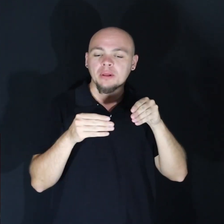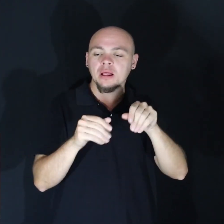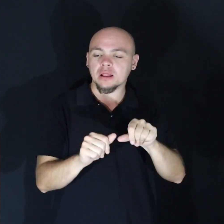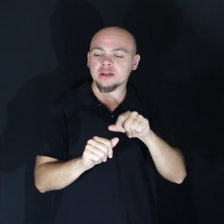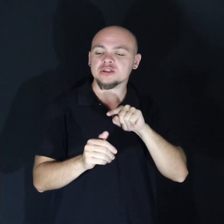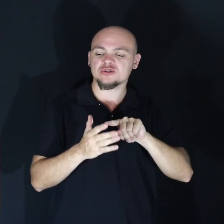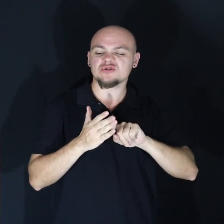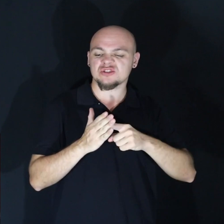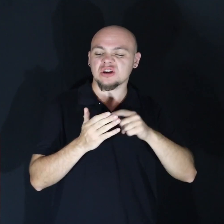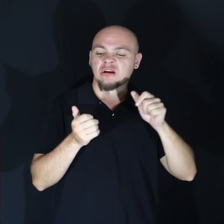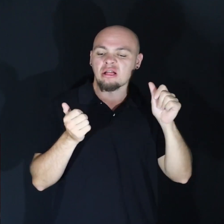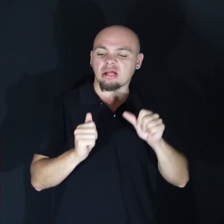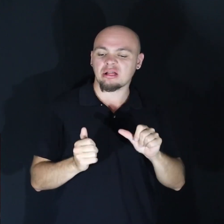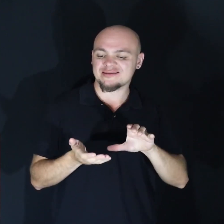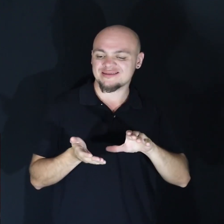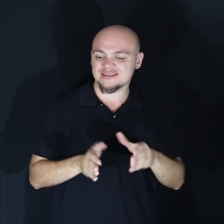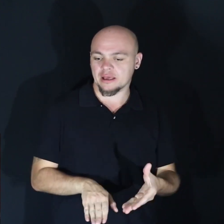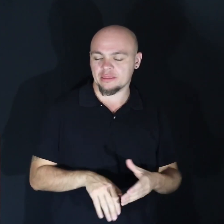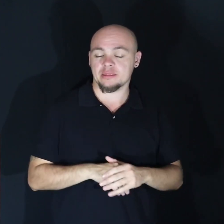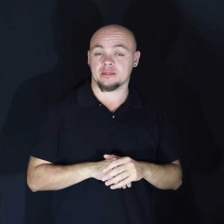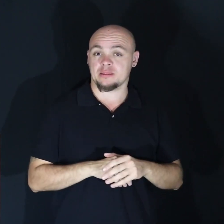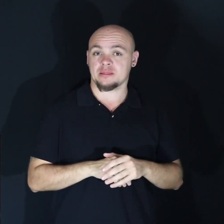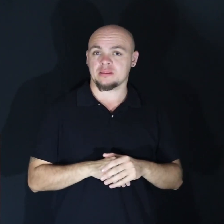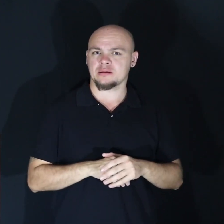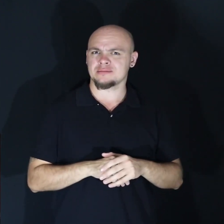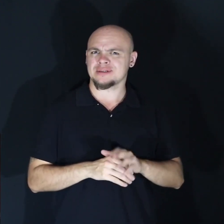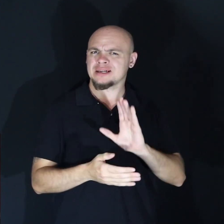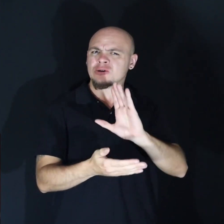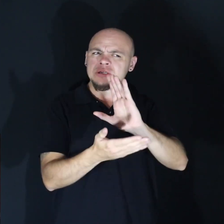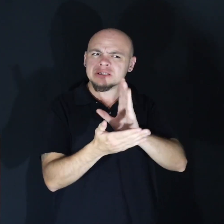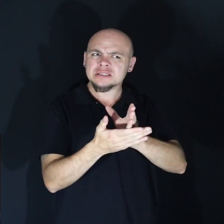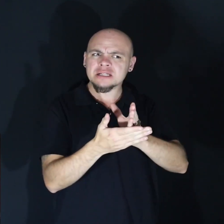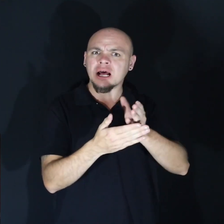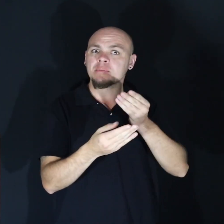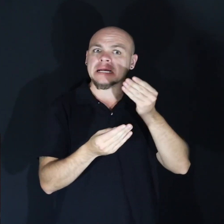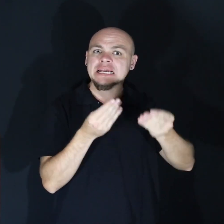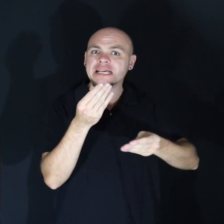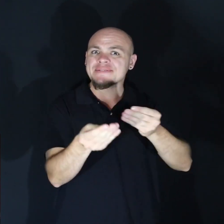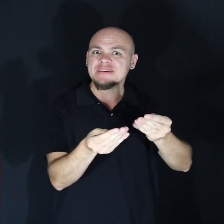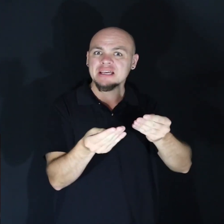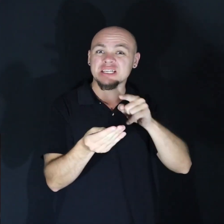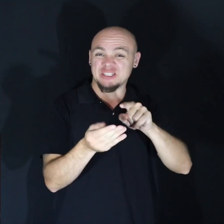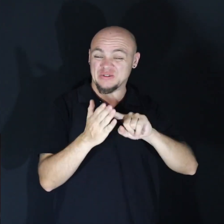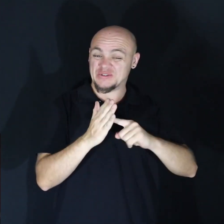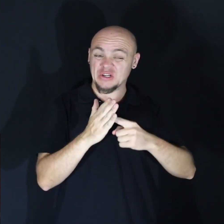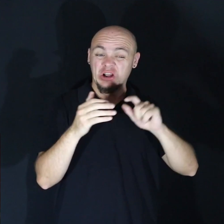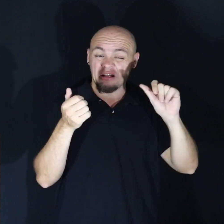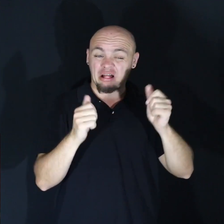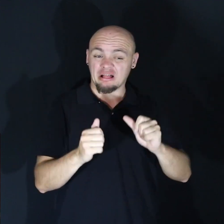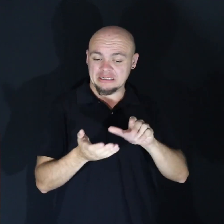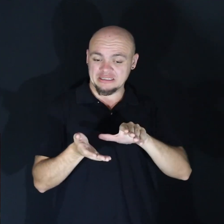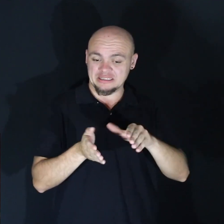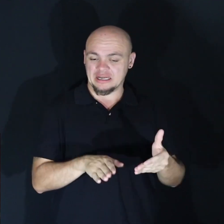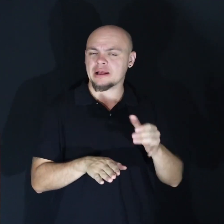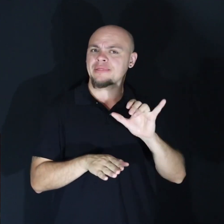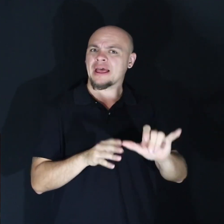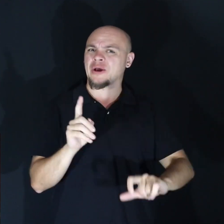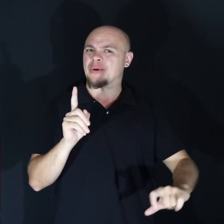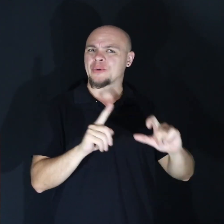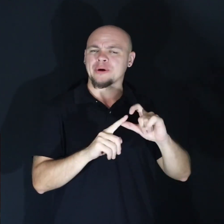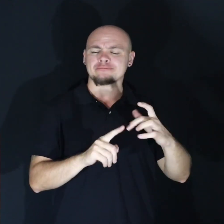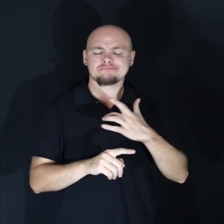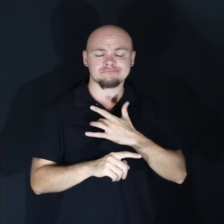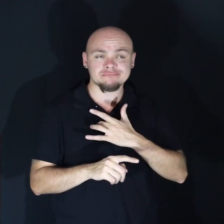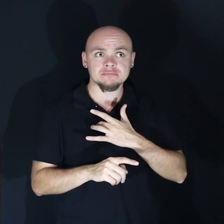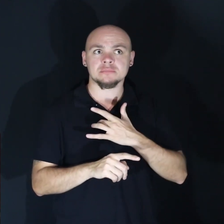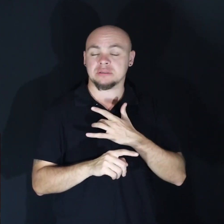begin to die. When you cease to make a contribution, you begin to die. These words impacted me so